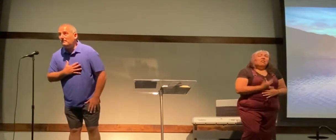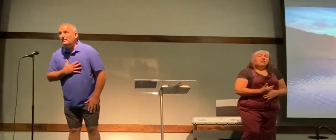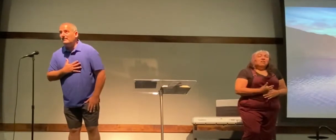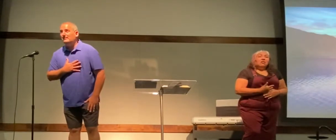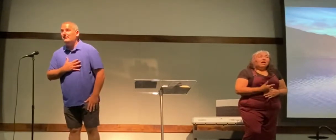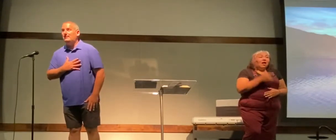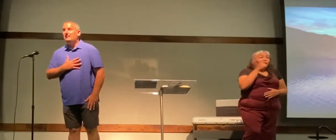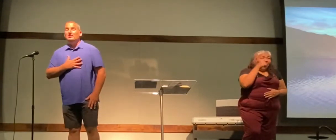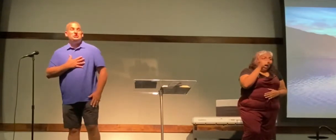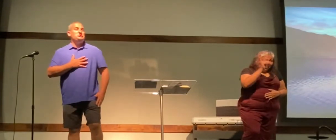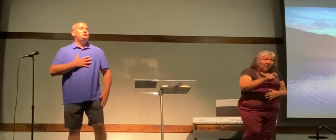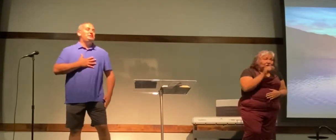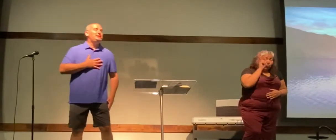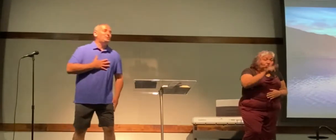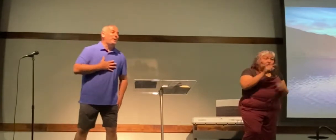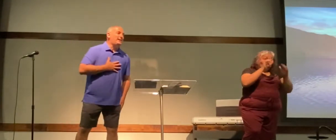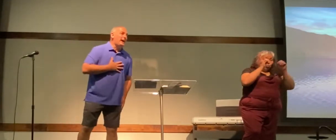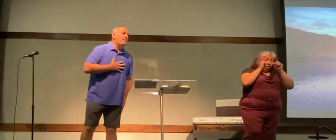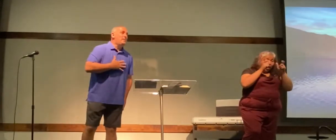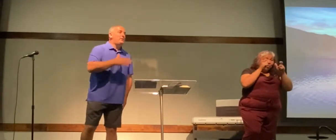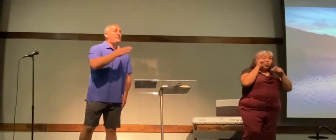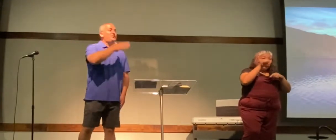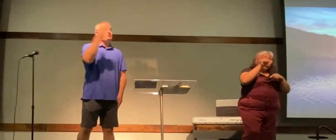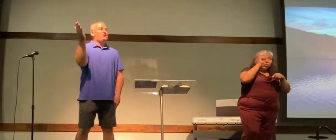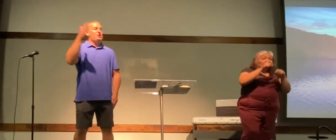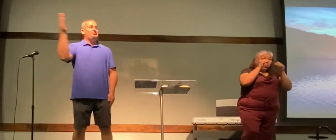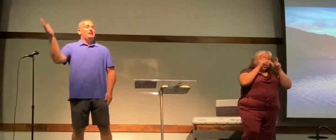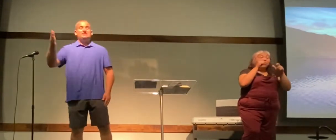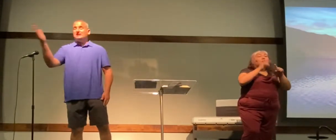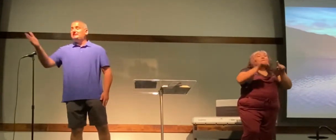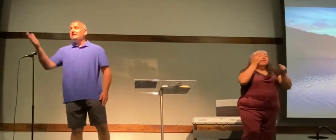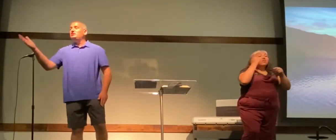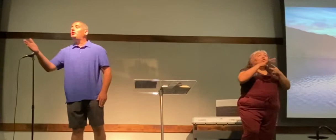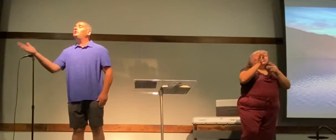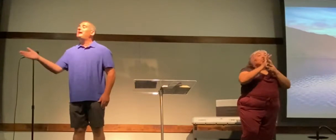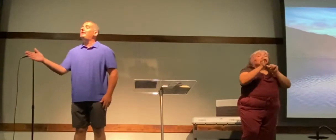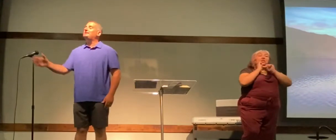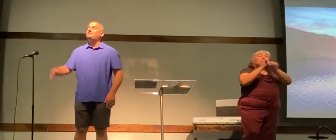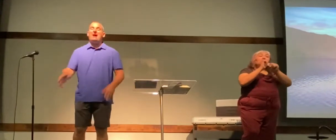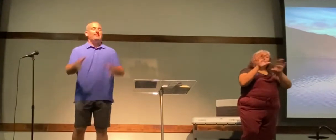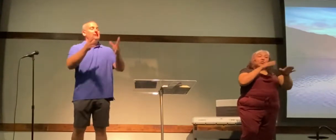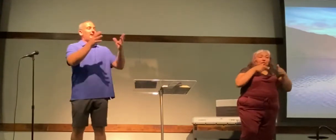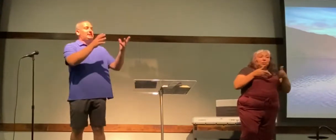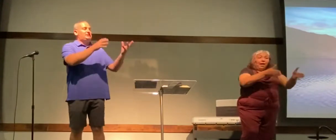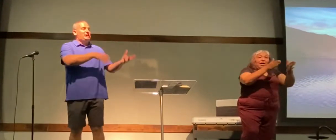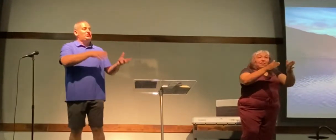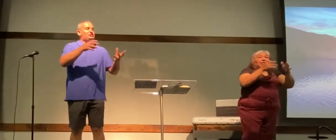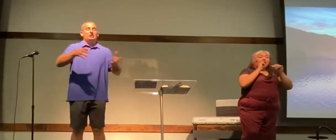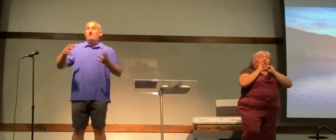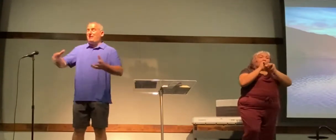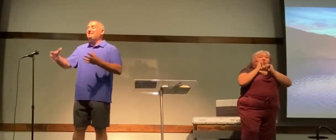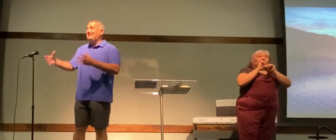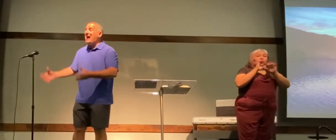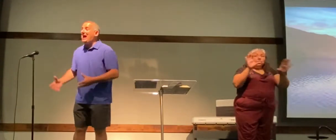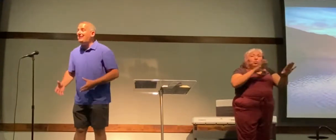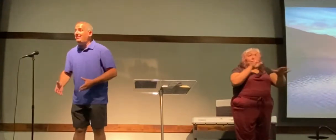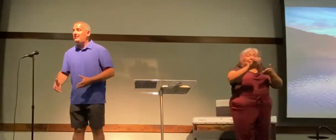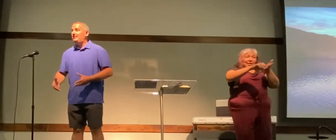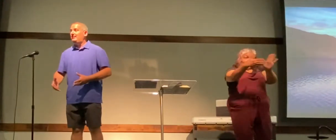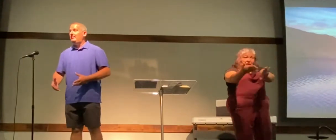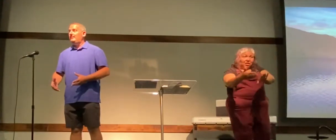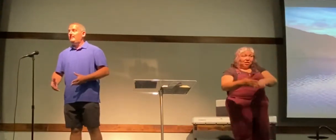wake up. You need to wake up. But if you choose to continue to go down this path and continue to be